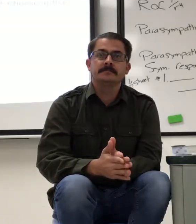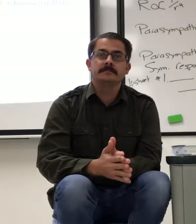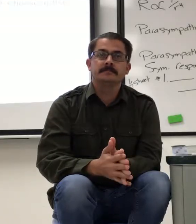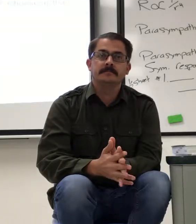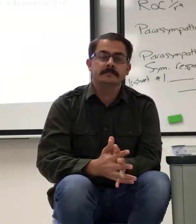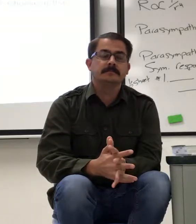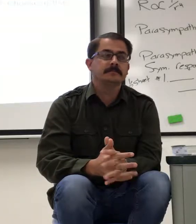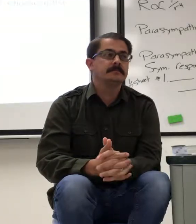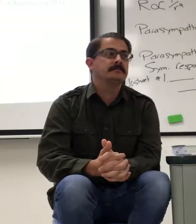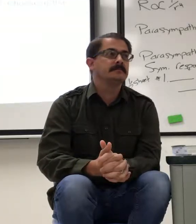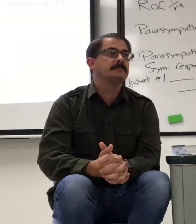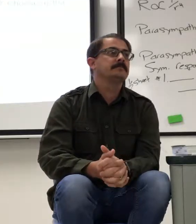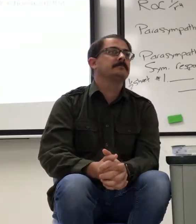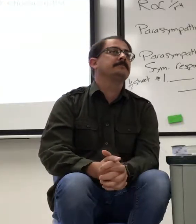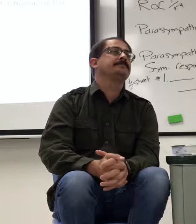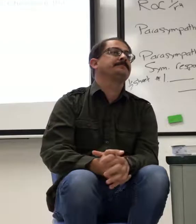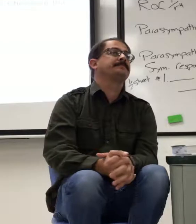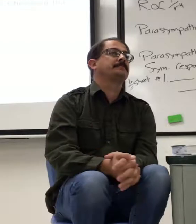Okay.